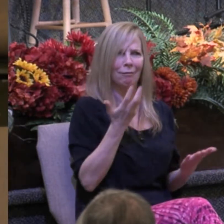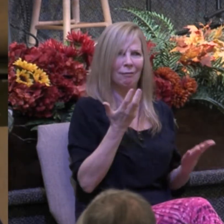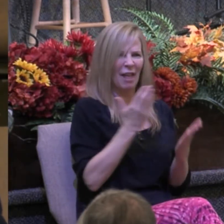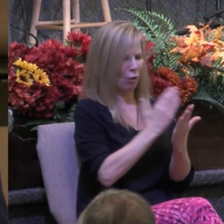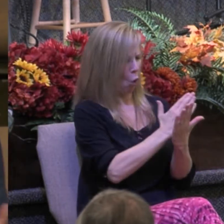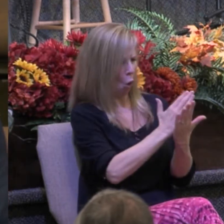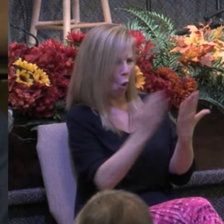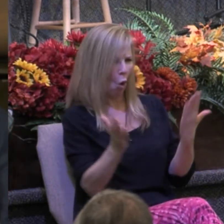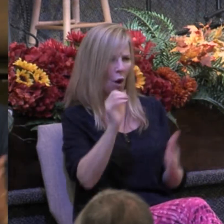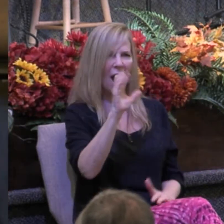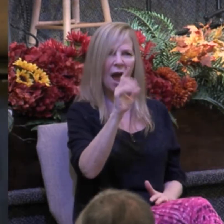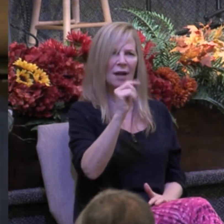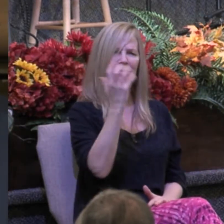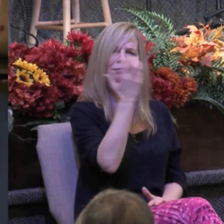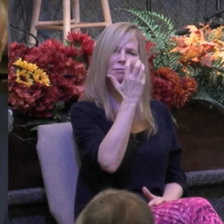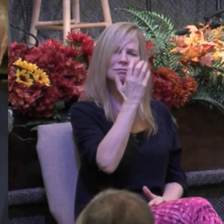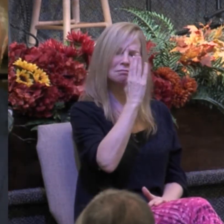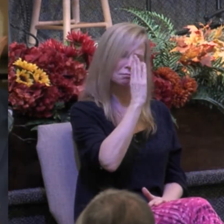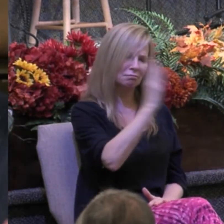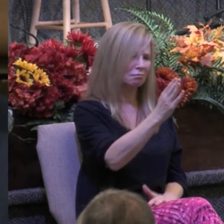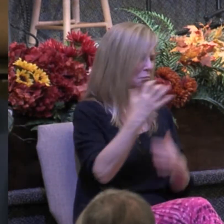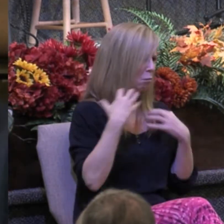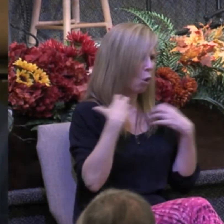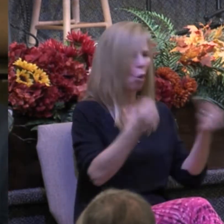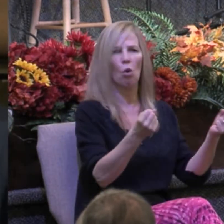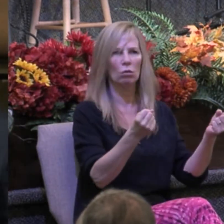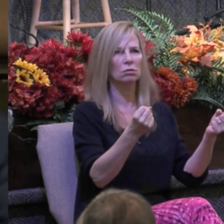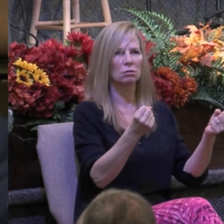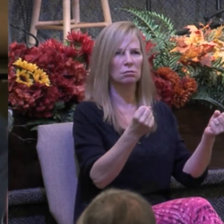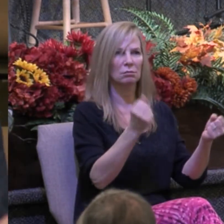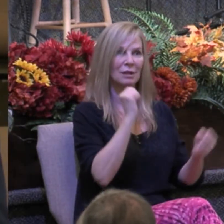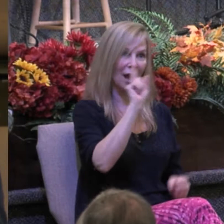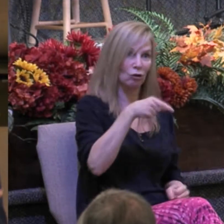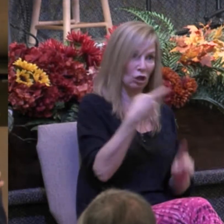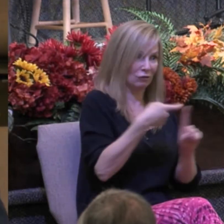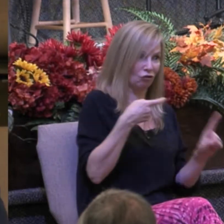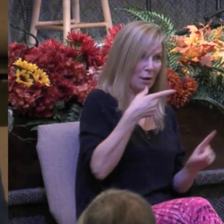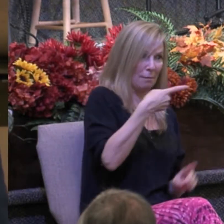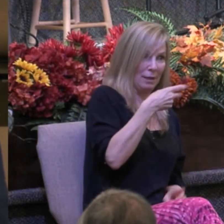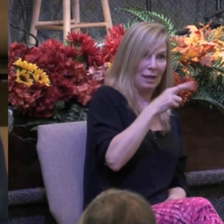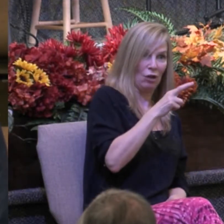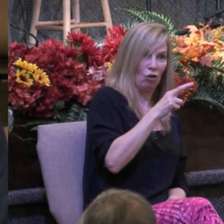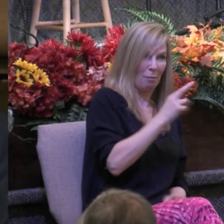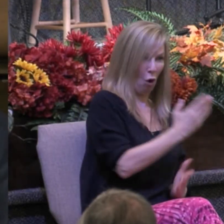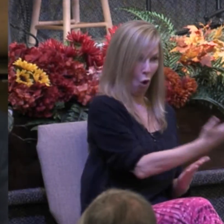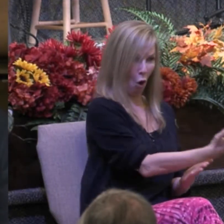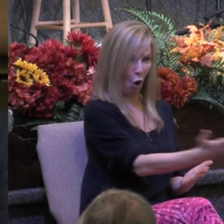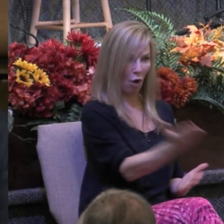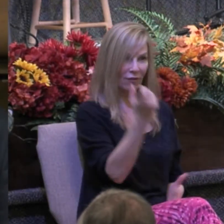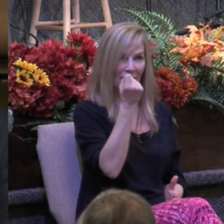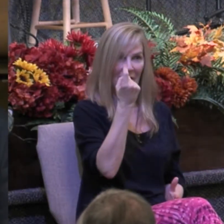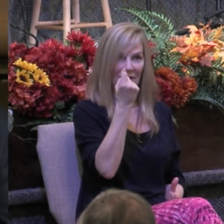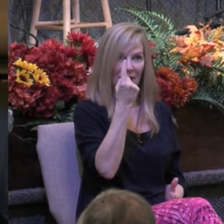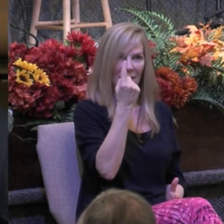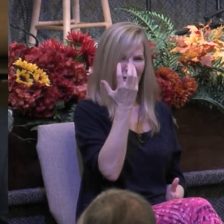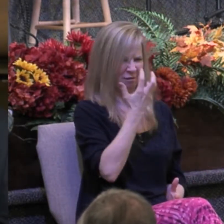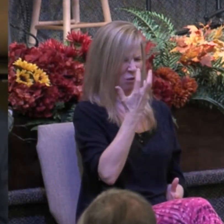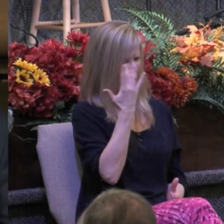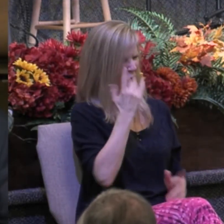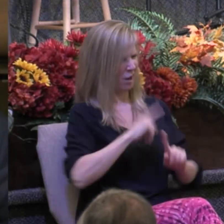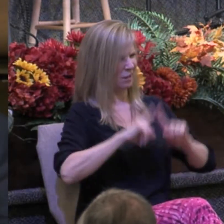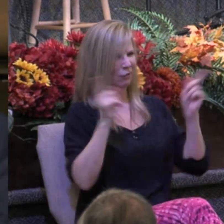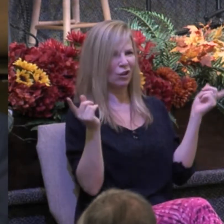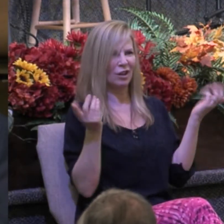of boldness, not only from Peter, but from all the apostles. Why such a difference? Because when the Holy